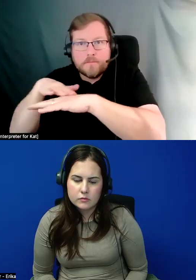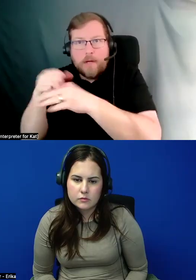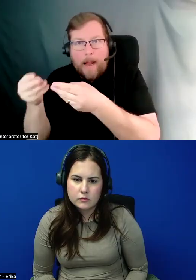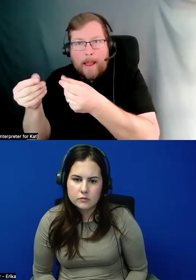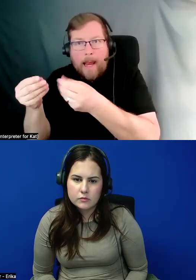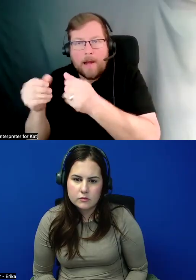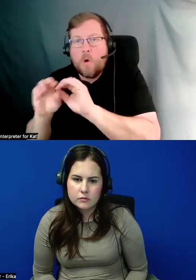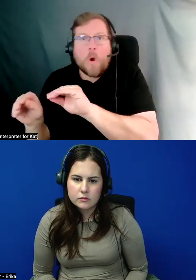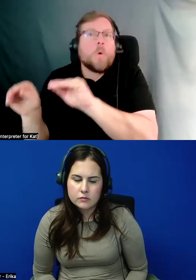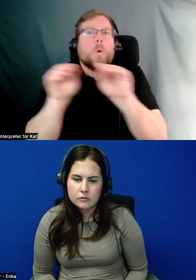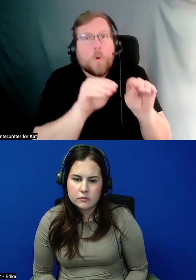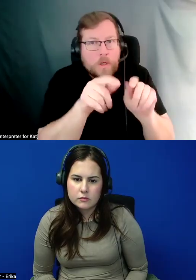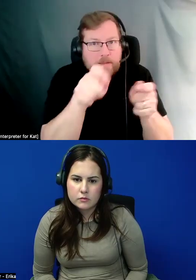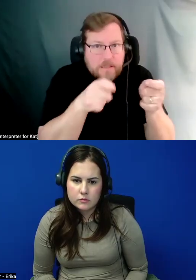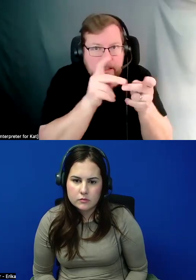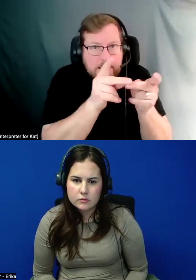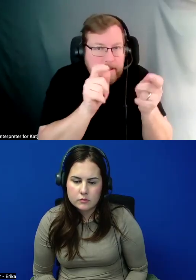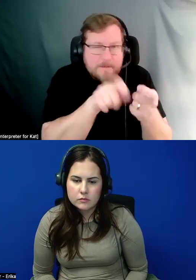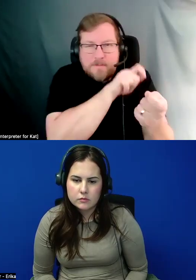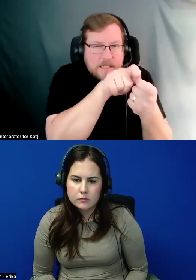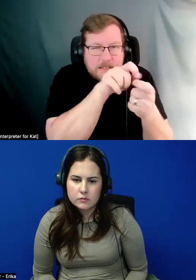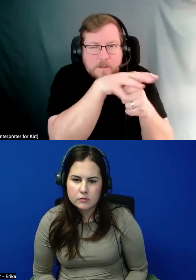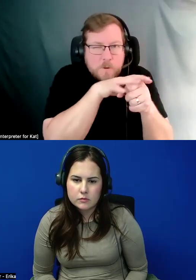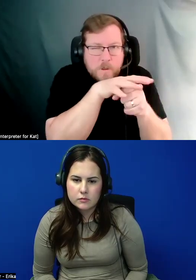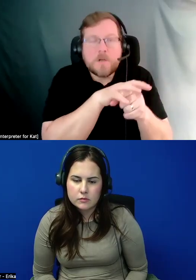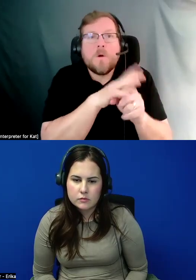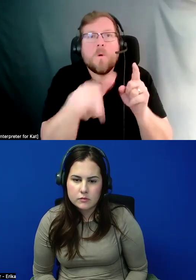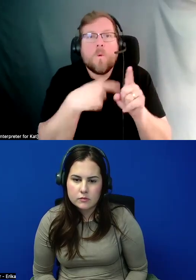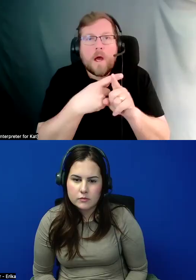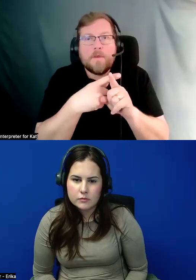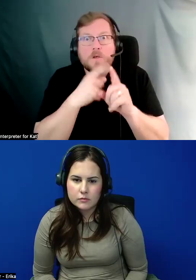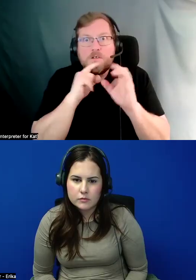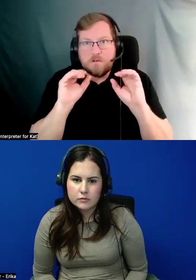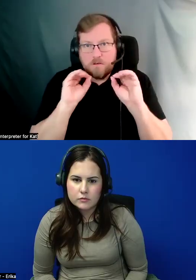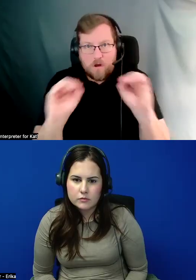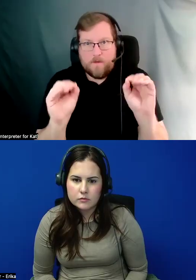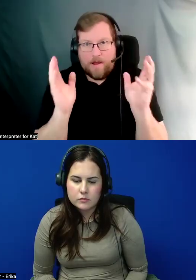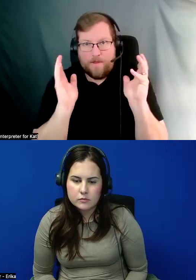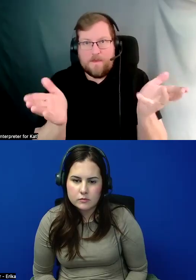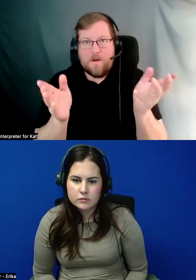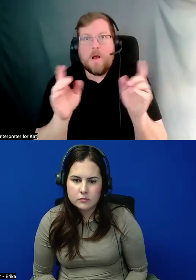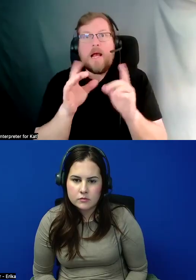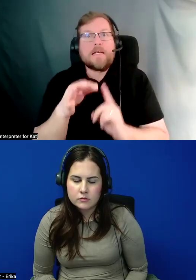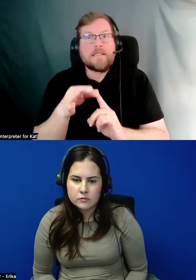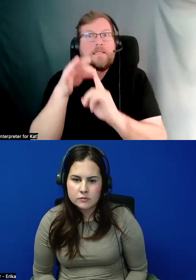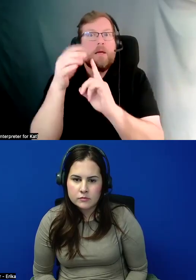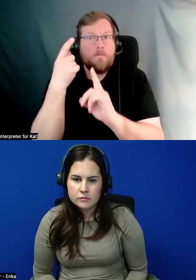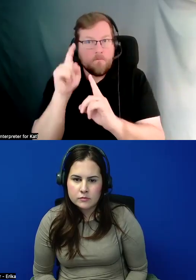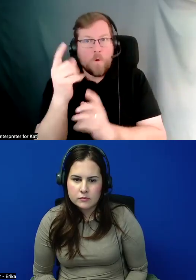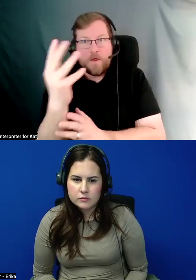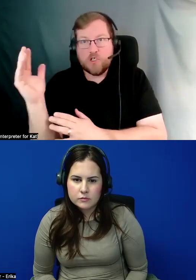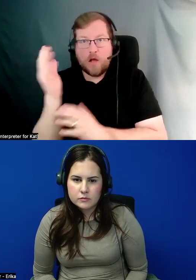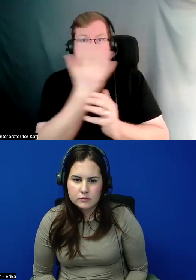specific location when it's just purely nothing but the jungle with a village here,